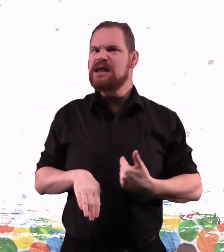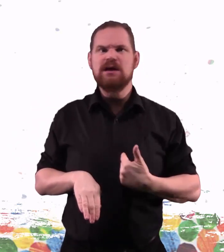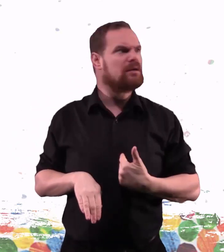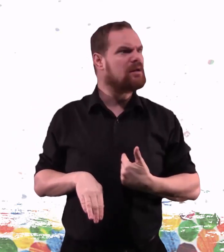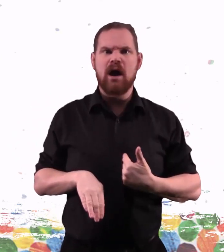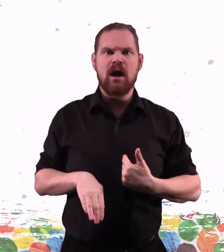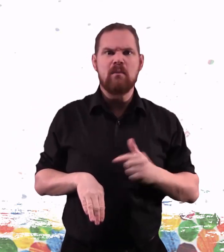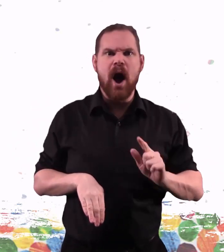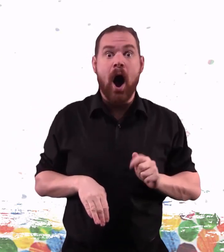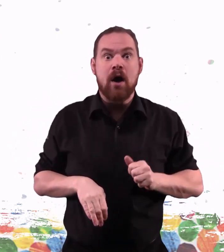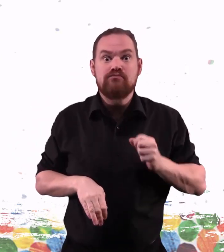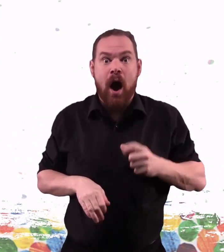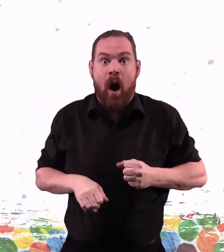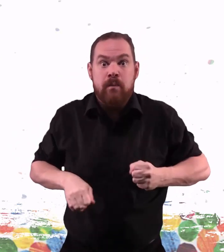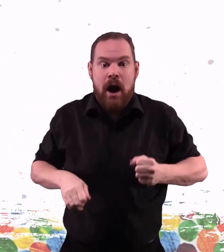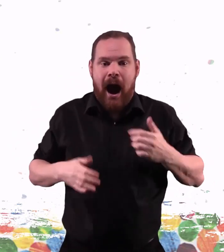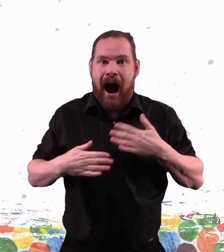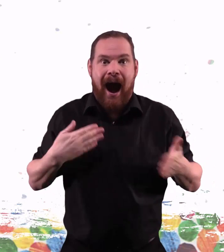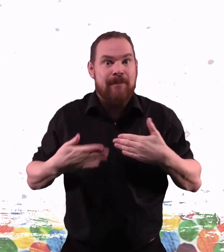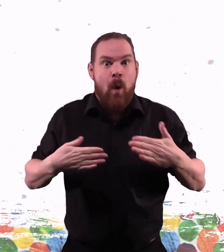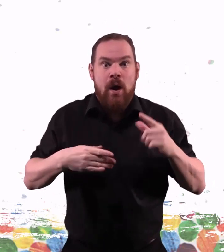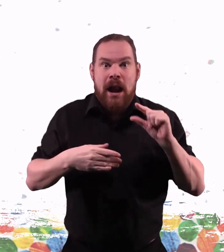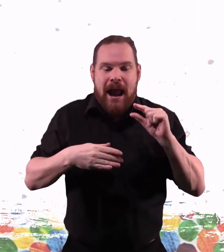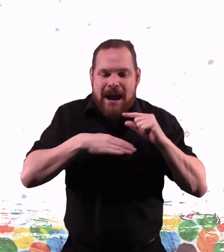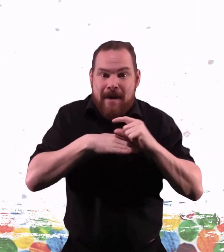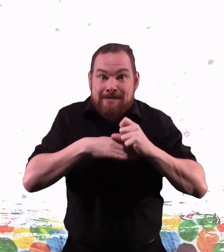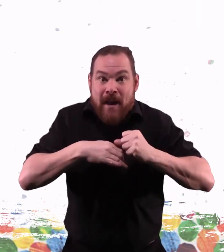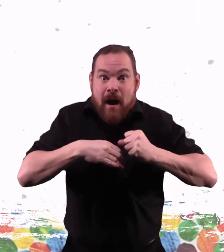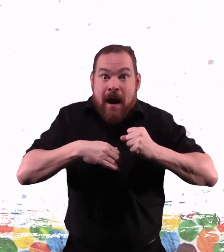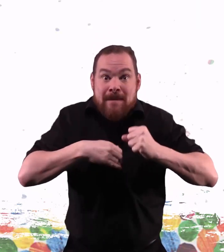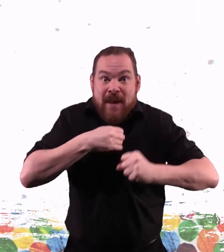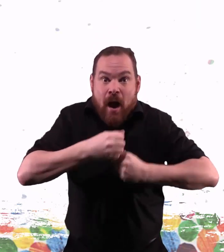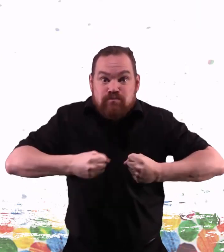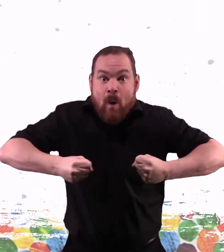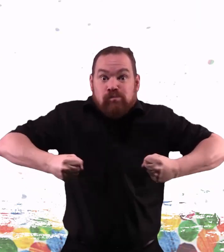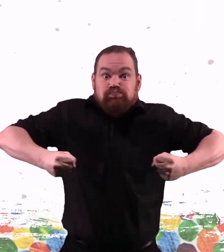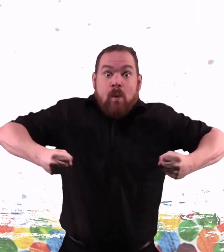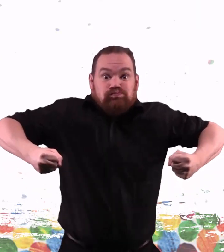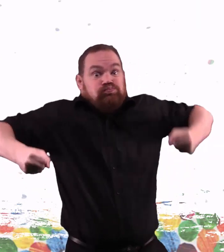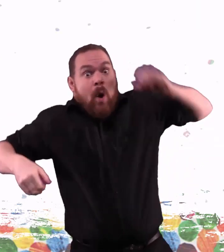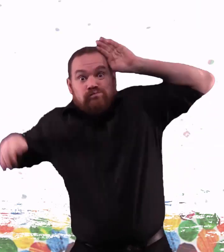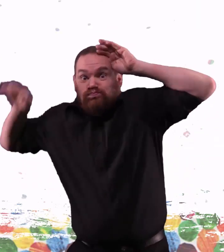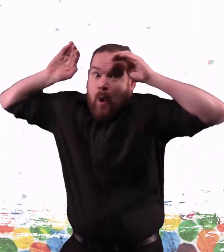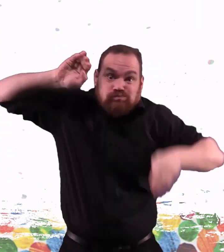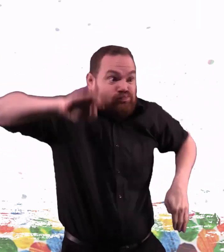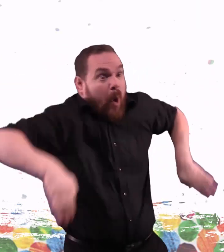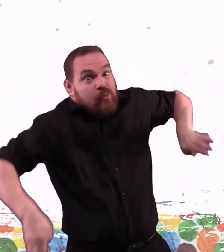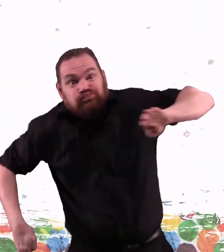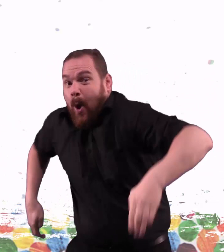hungry anymore, and he wasn't a little caterpillar anymore. He was a big, fat caterpillar.